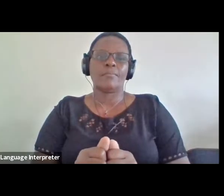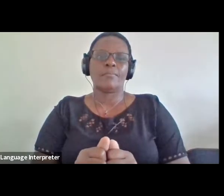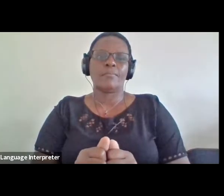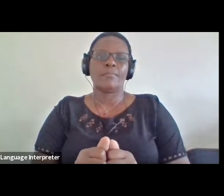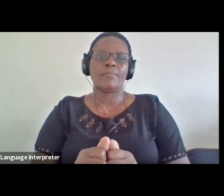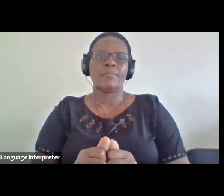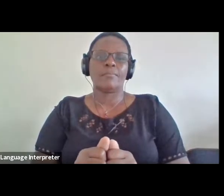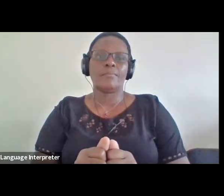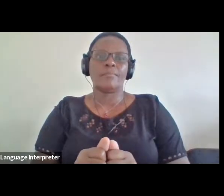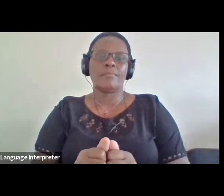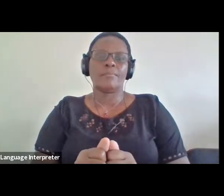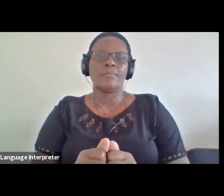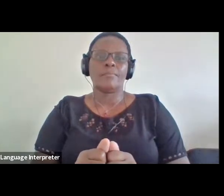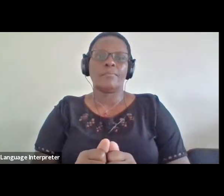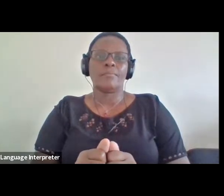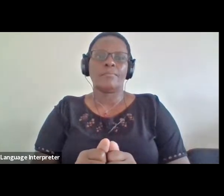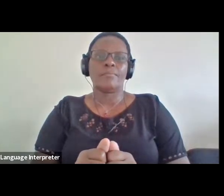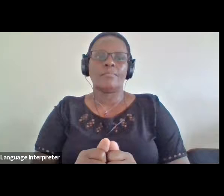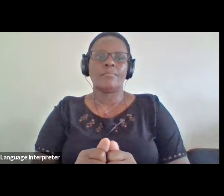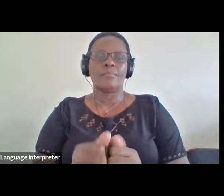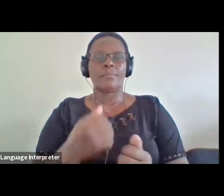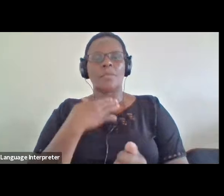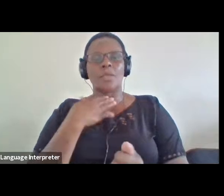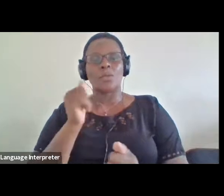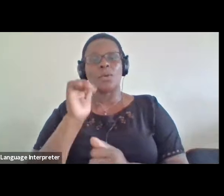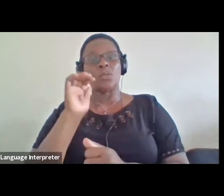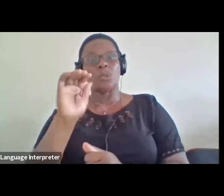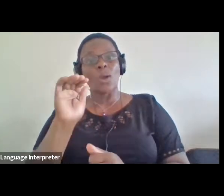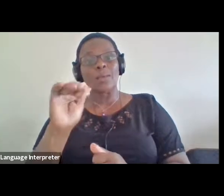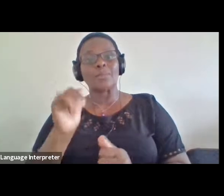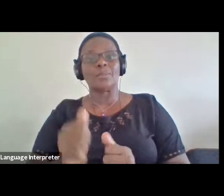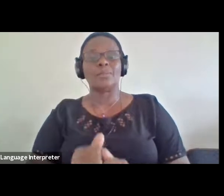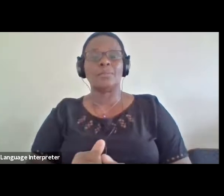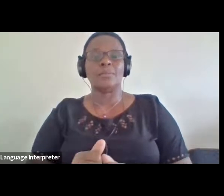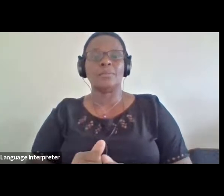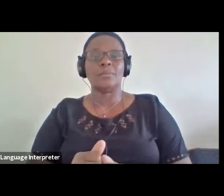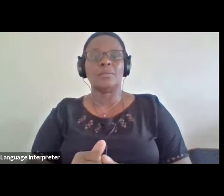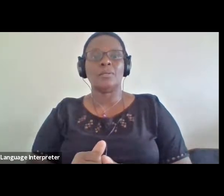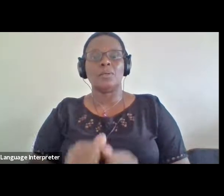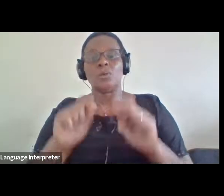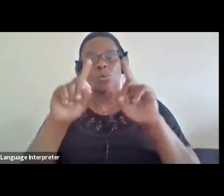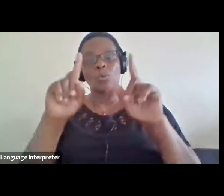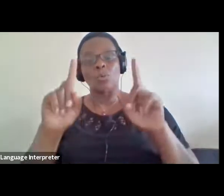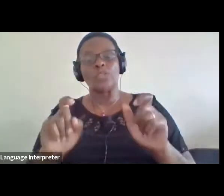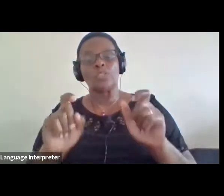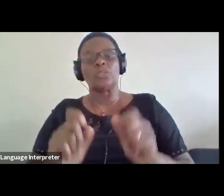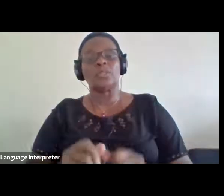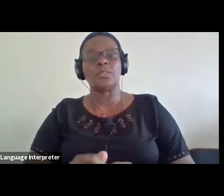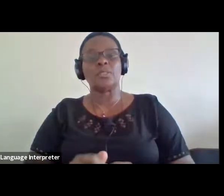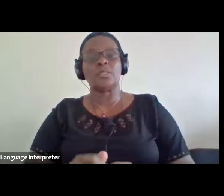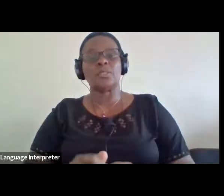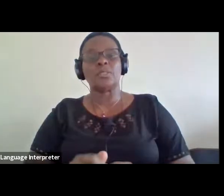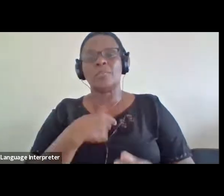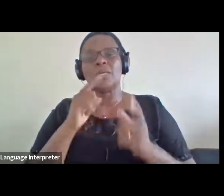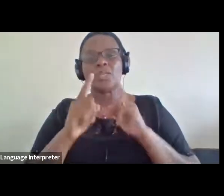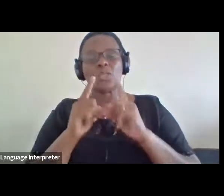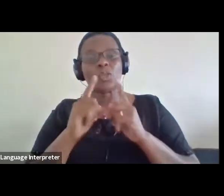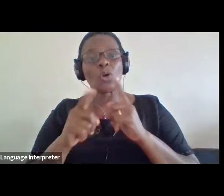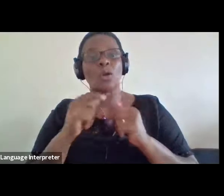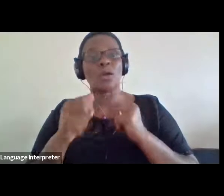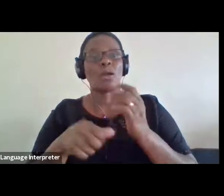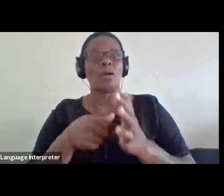I would like to obviously ask for any questions throughout the session. I think I've been talking for a fair while,